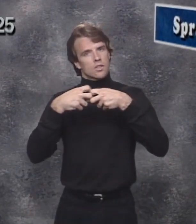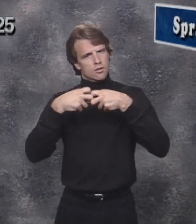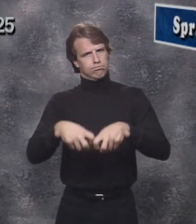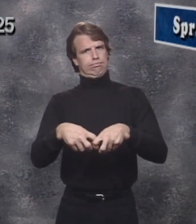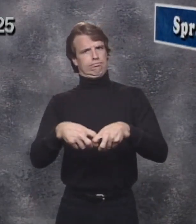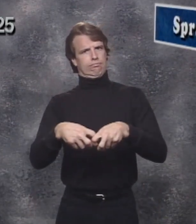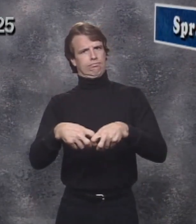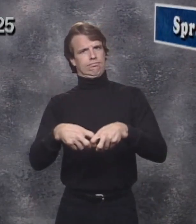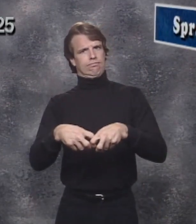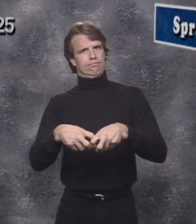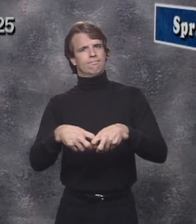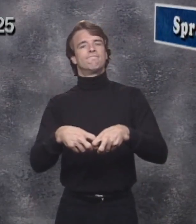Sprain.